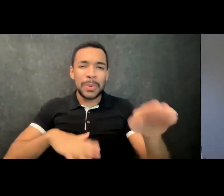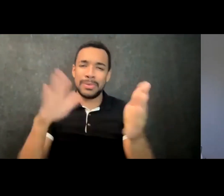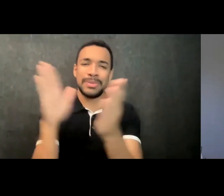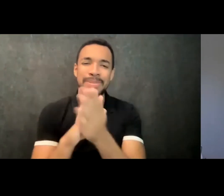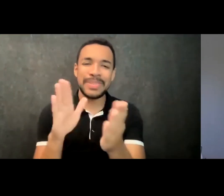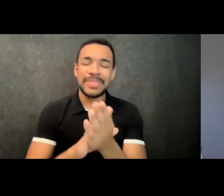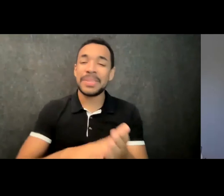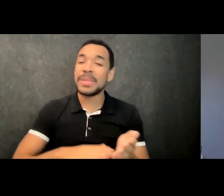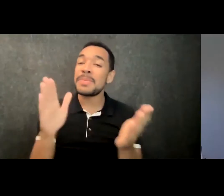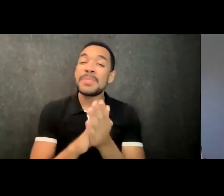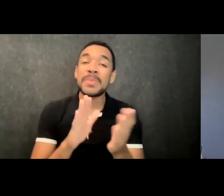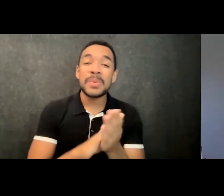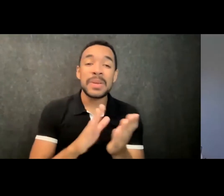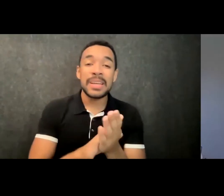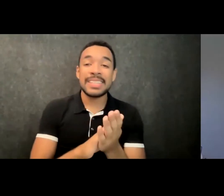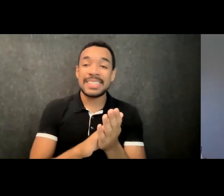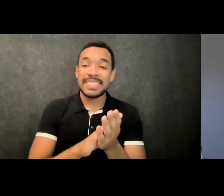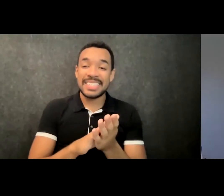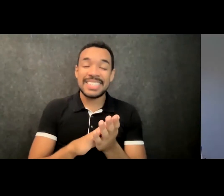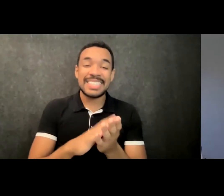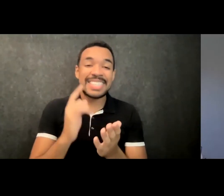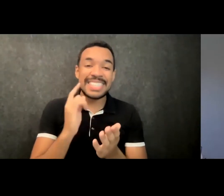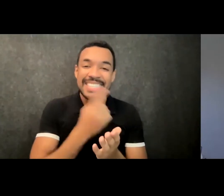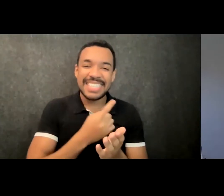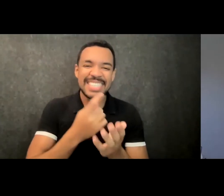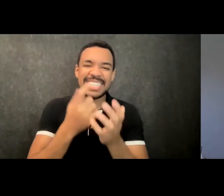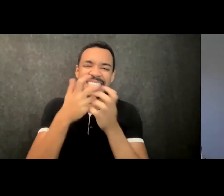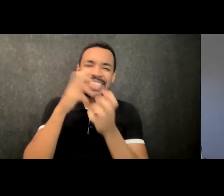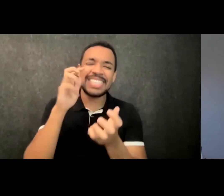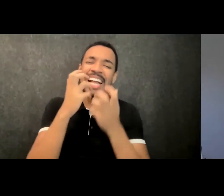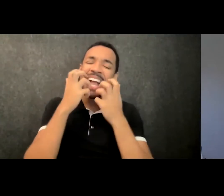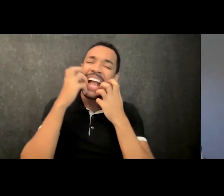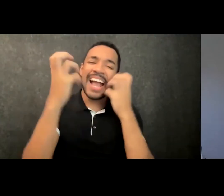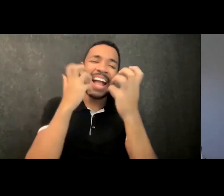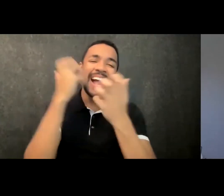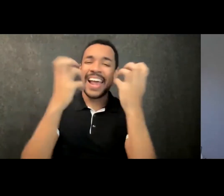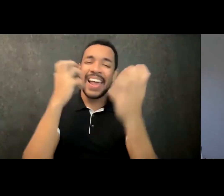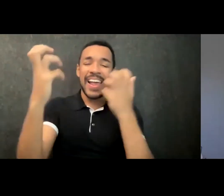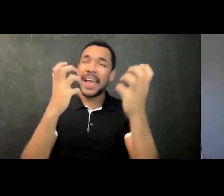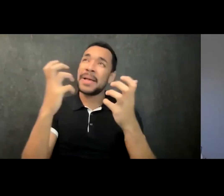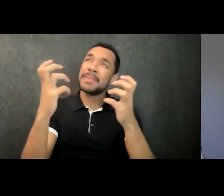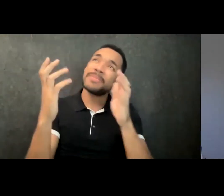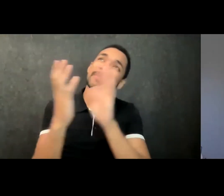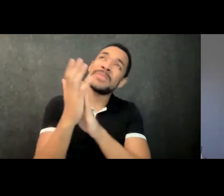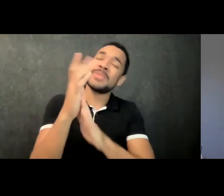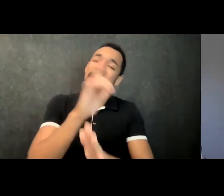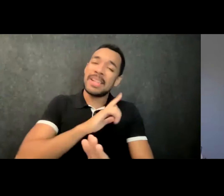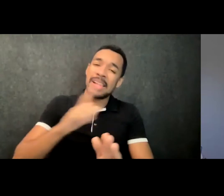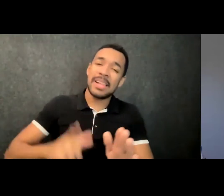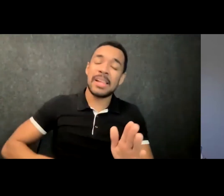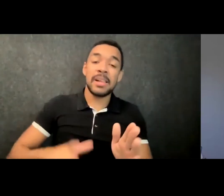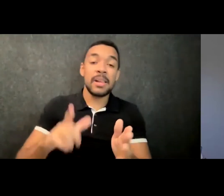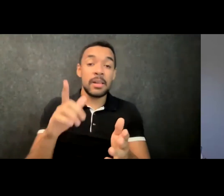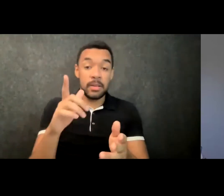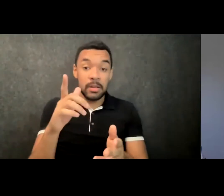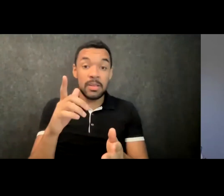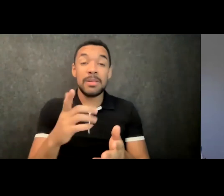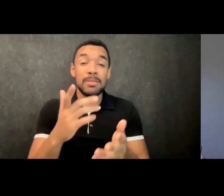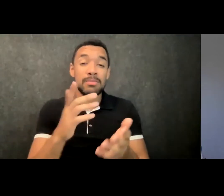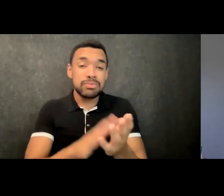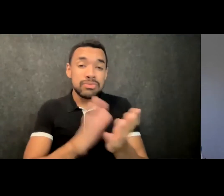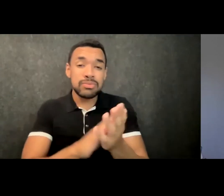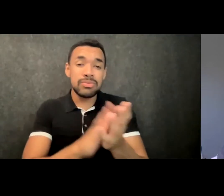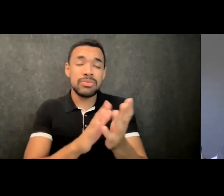Praise the teeth grazing teeth scrape, scream and shout Lord's name in vain. Praise the tight tunnel collapse around